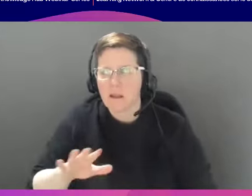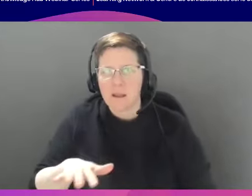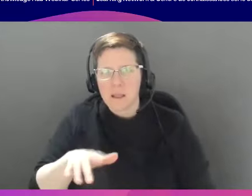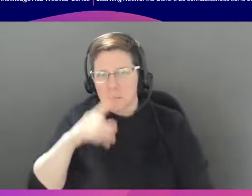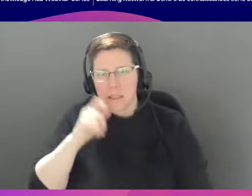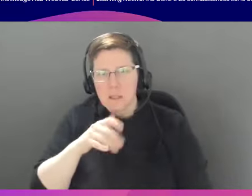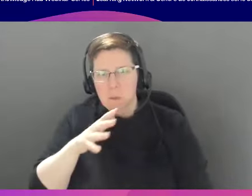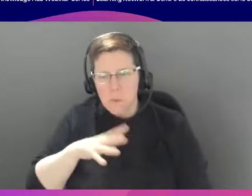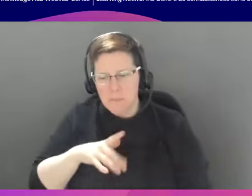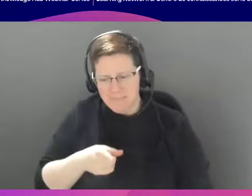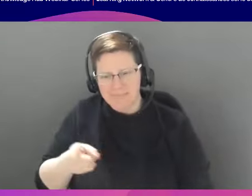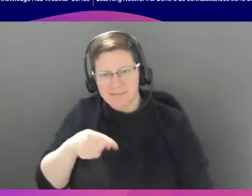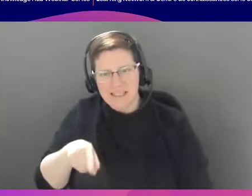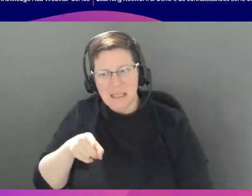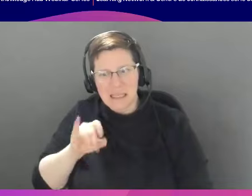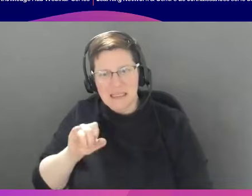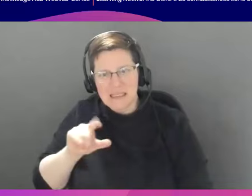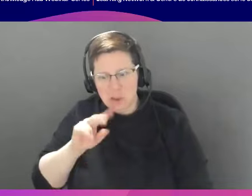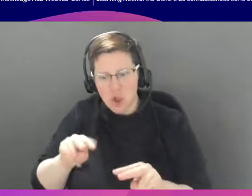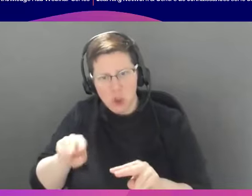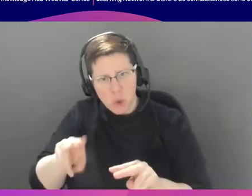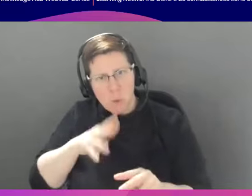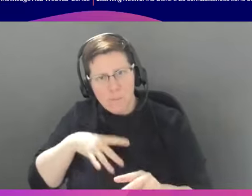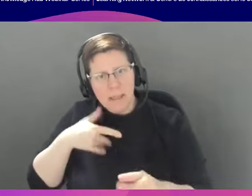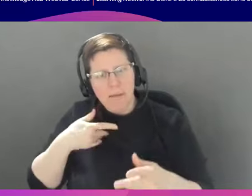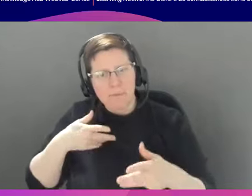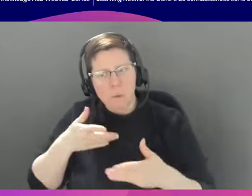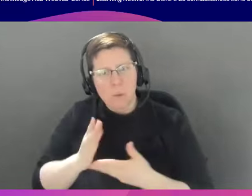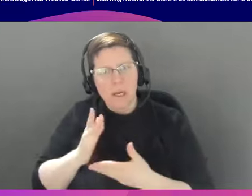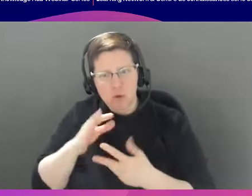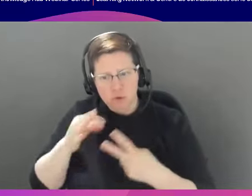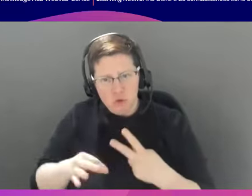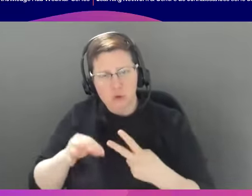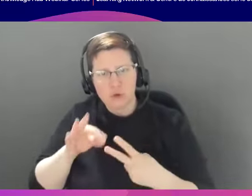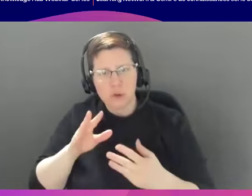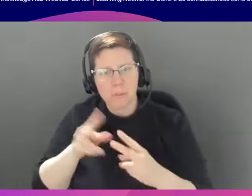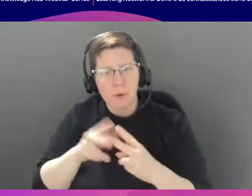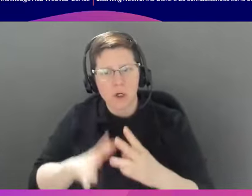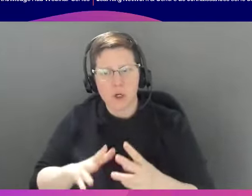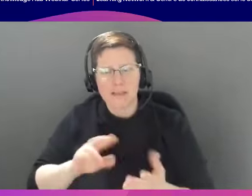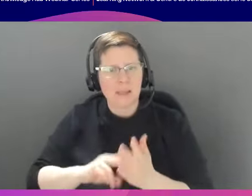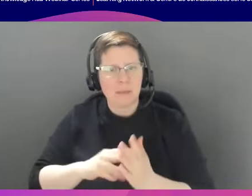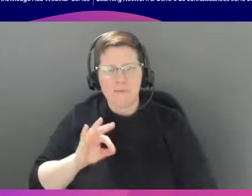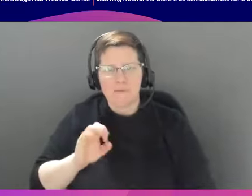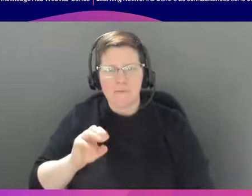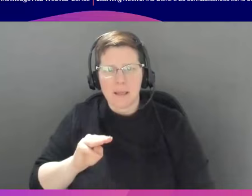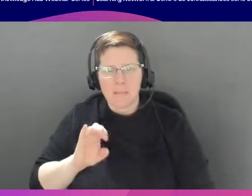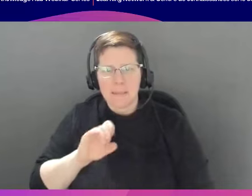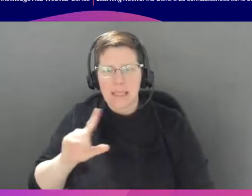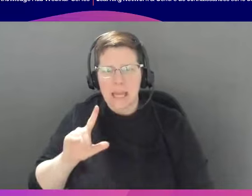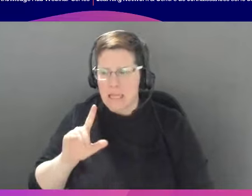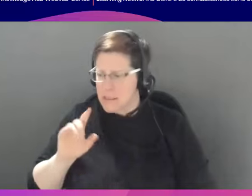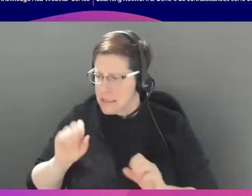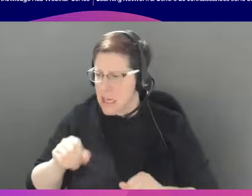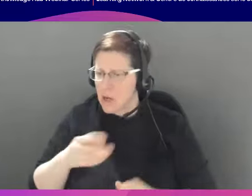who can choose like their partners or not. And so femcells can't really be a thing because women can just go and have sex with whoever